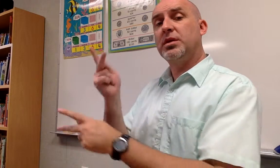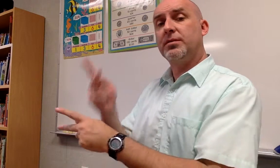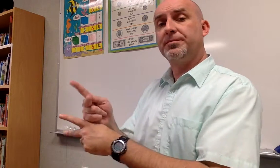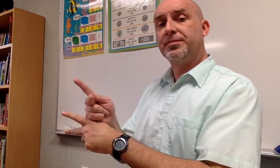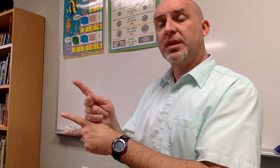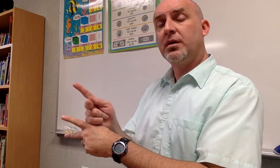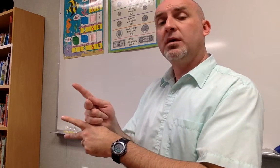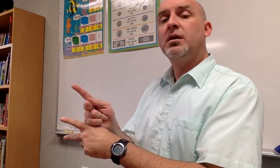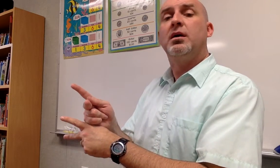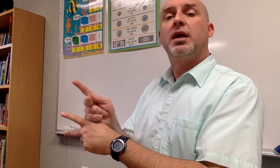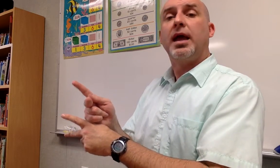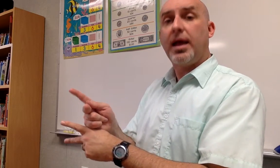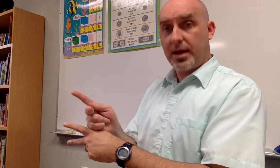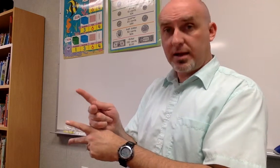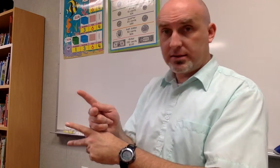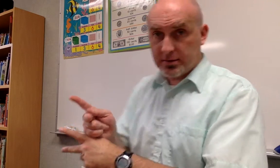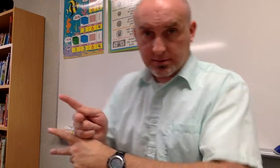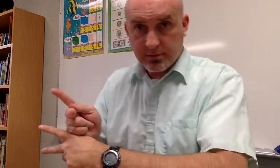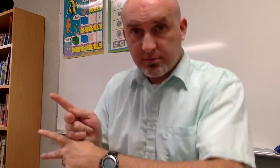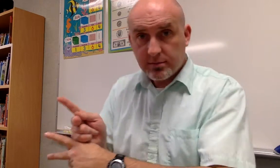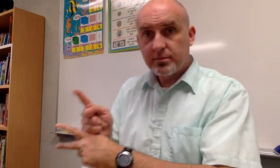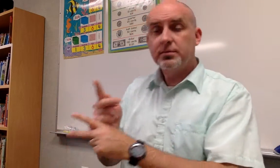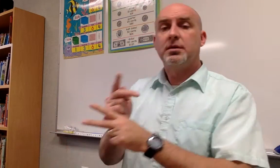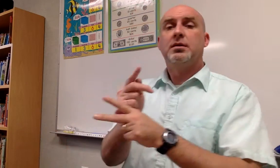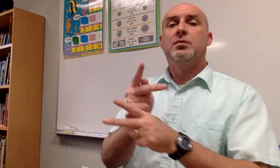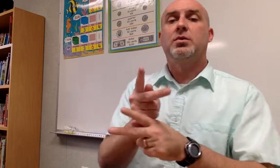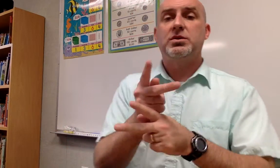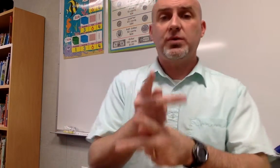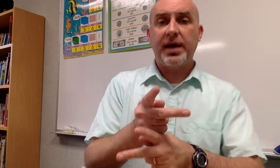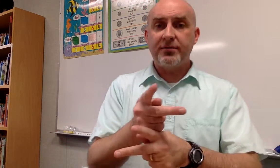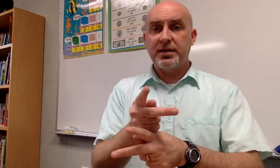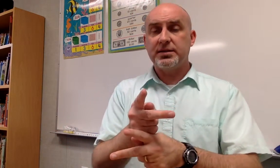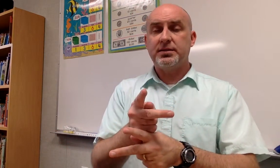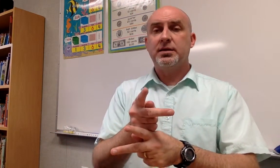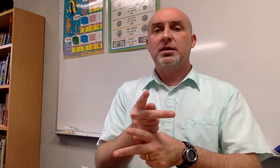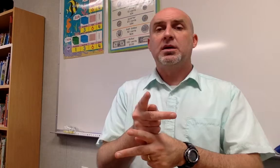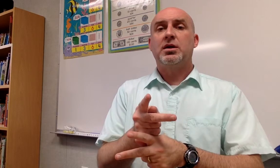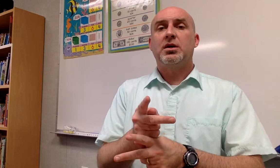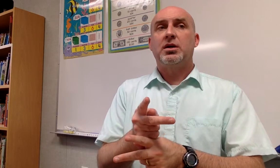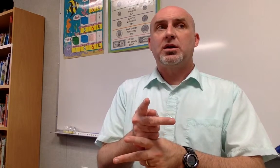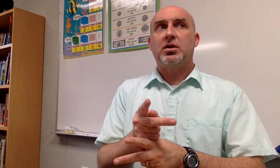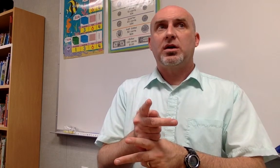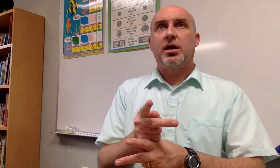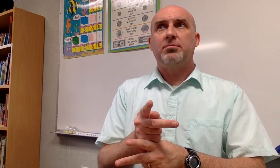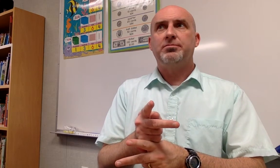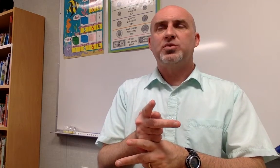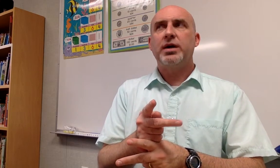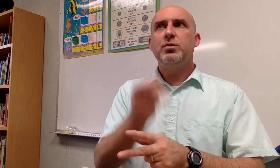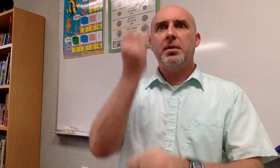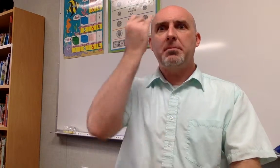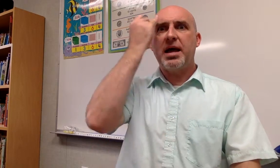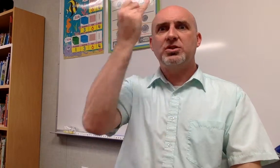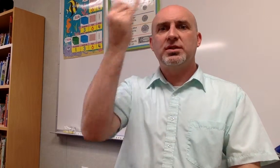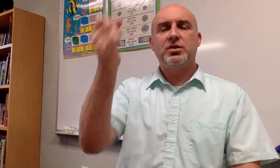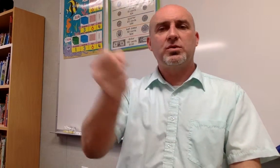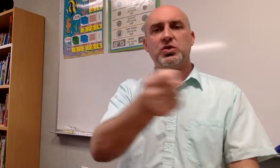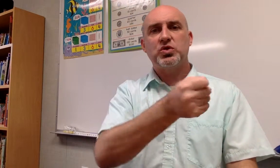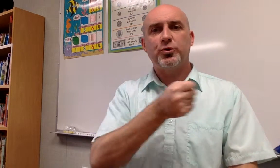here. And once you have this, try to imagine that you're stirring